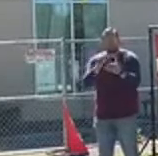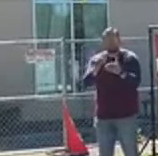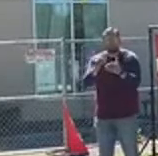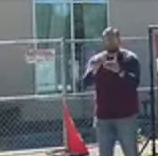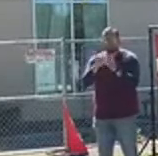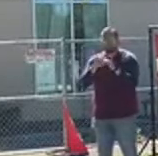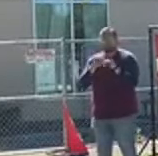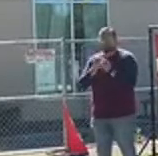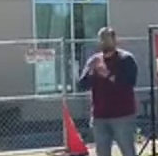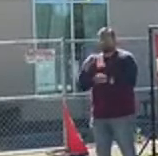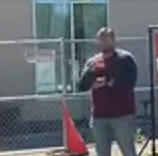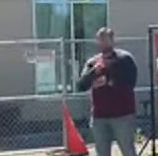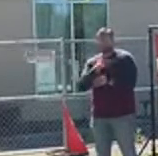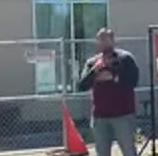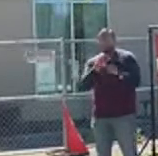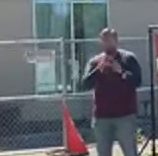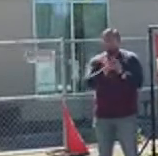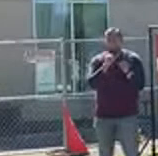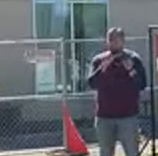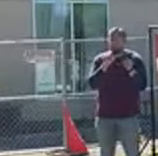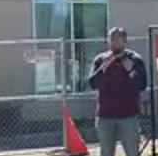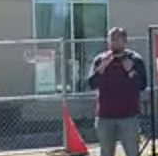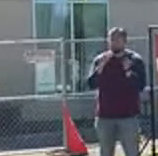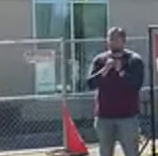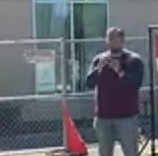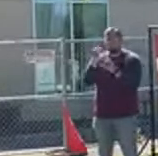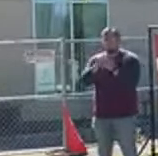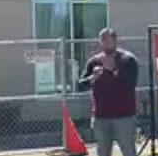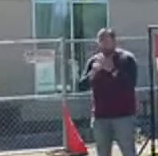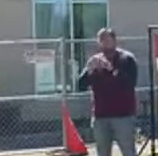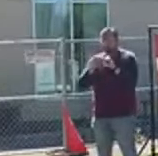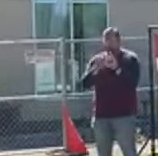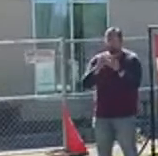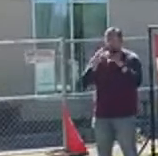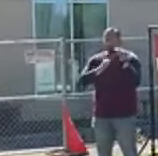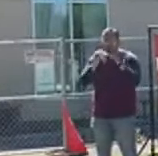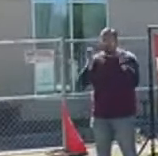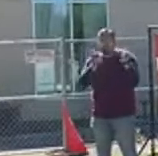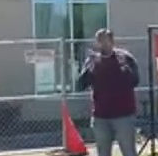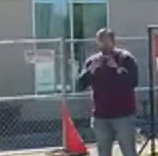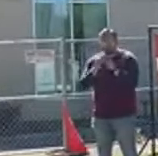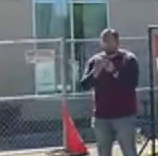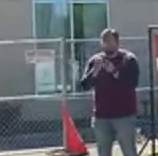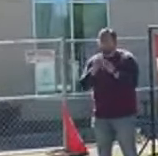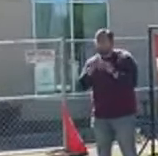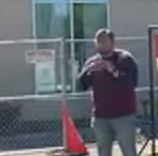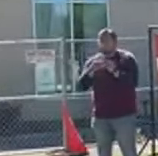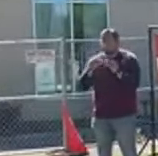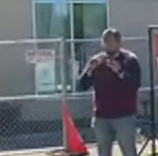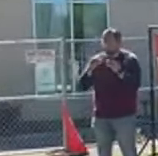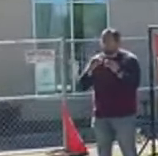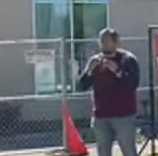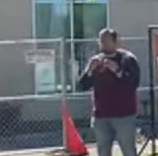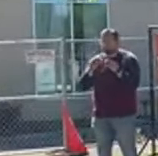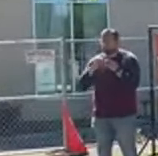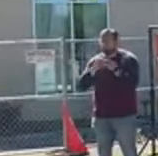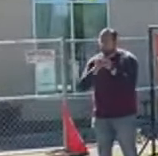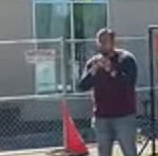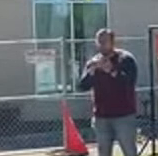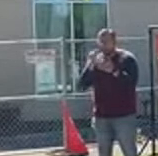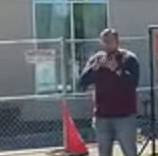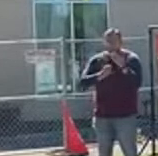came together and worked with the architects and district construction management team. We discussed how the design of the new construction,